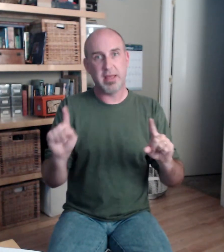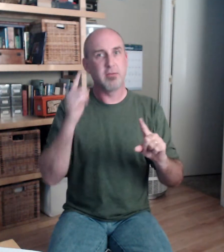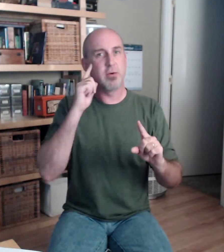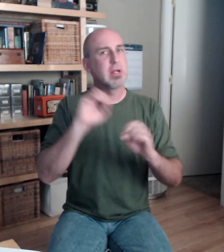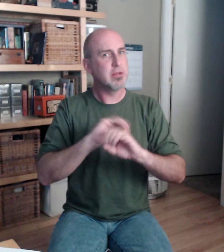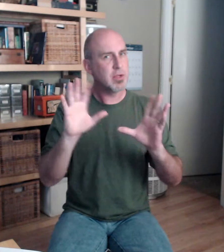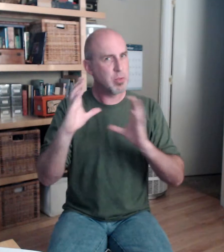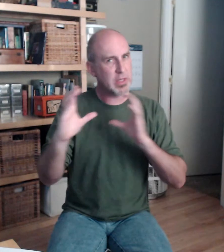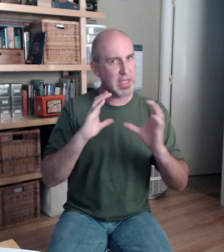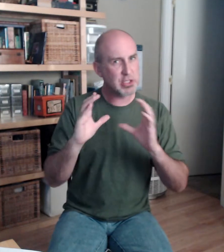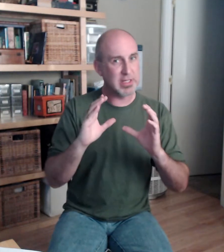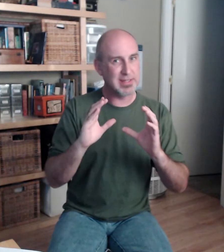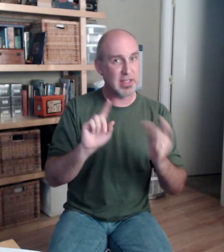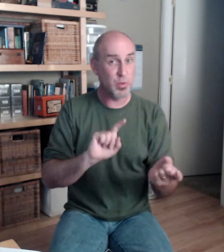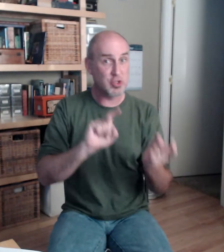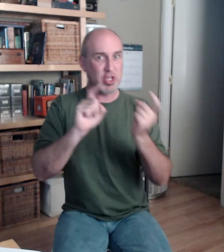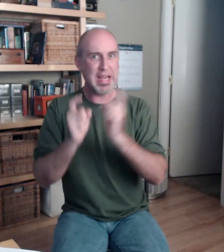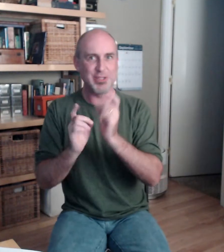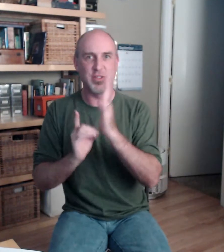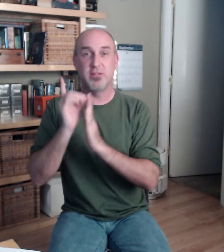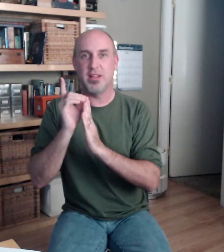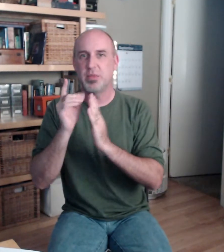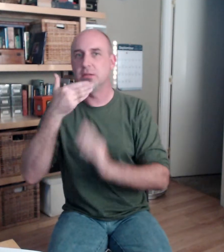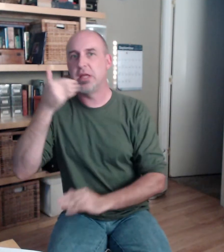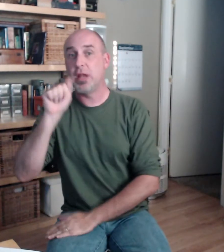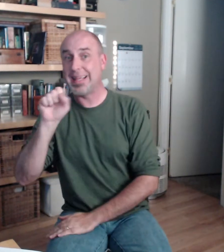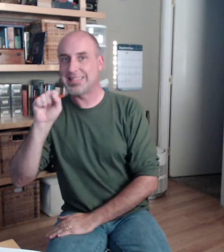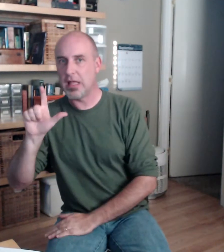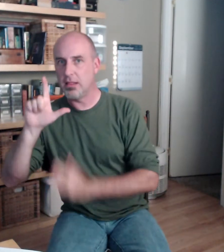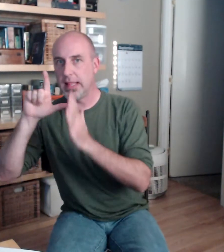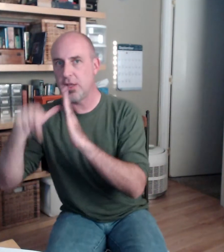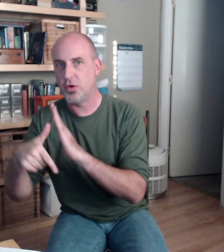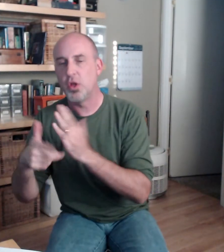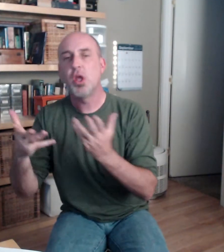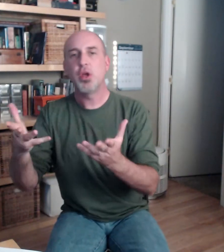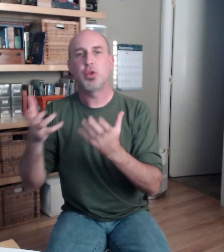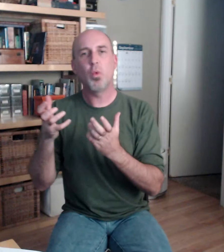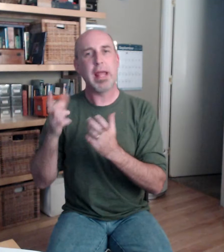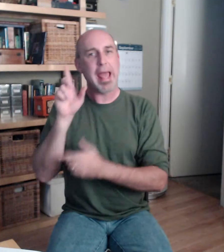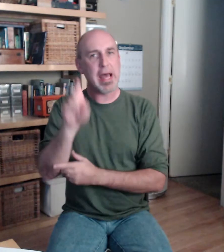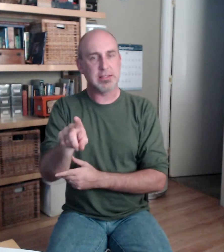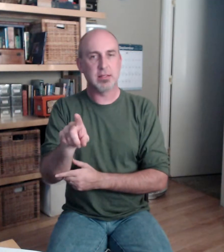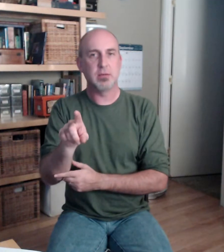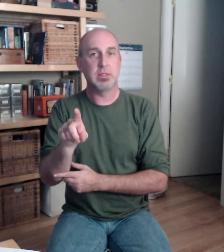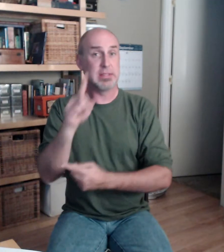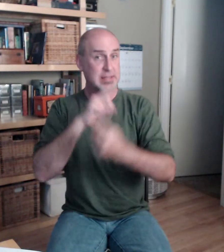But for clear communication that you can change and develop into better ASL later, you want to ask with the